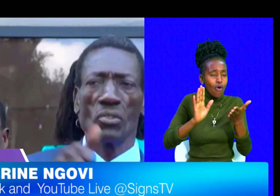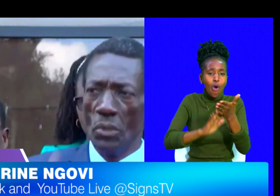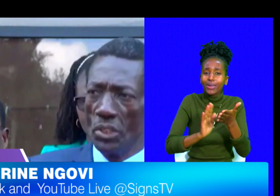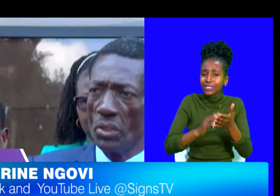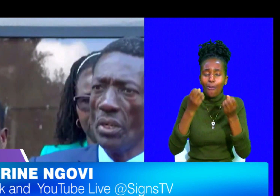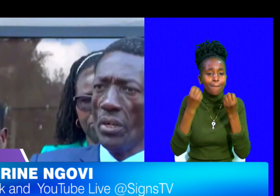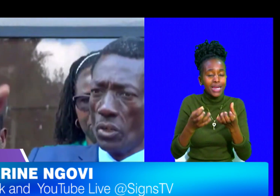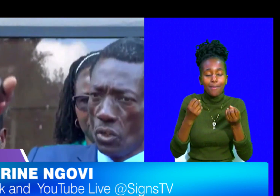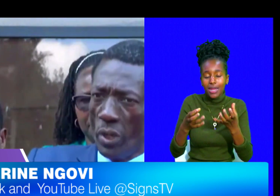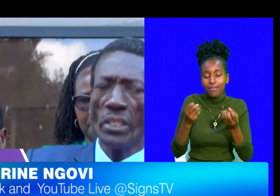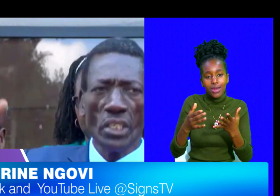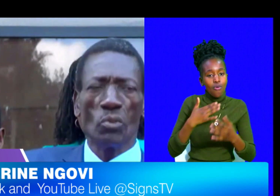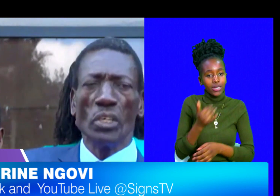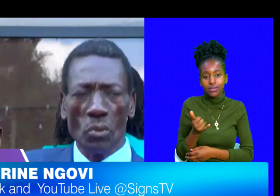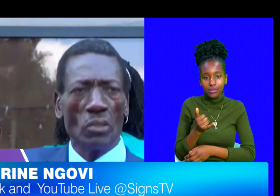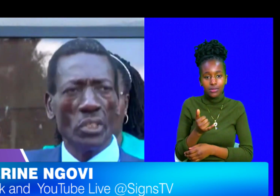Service Commission